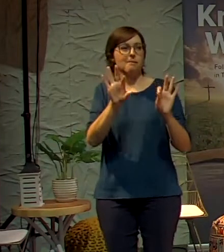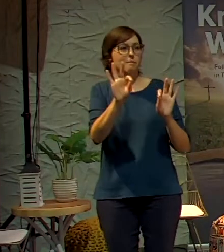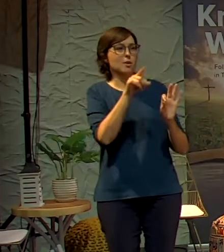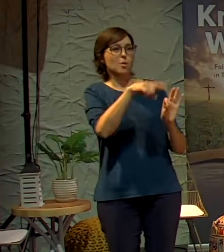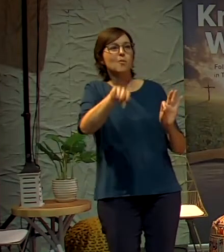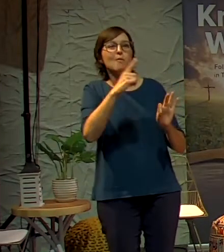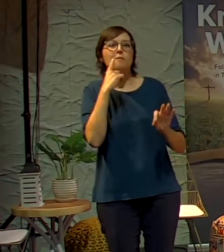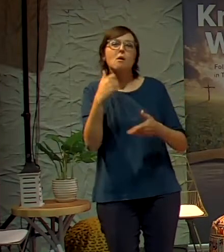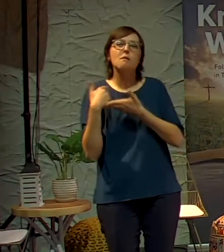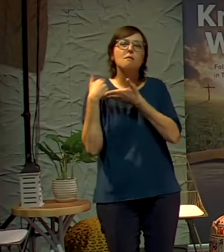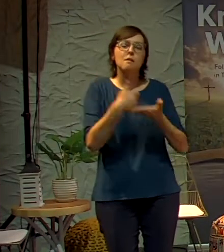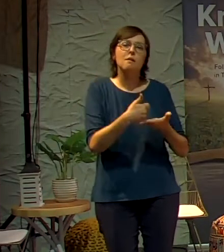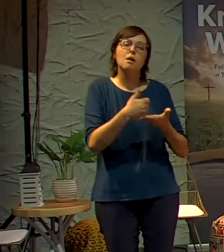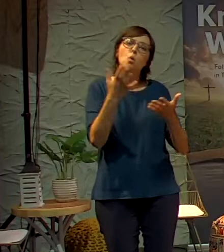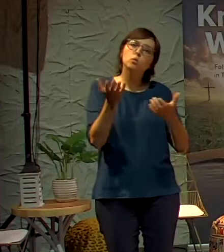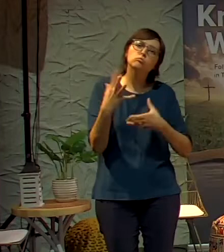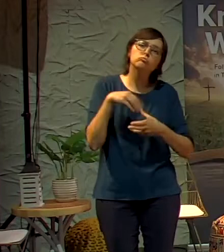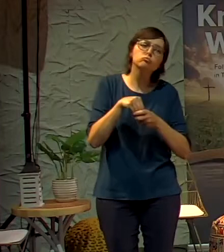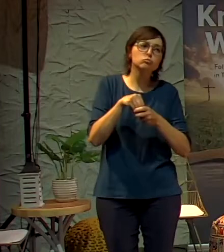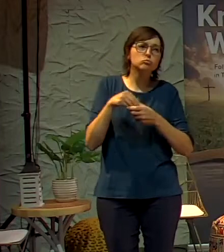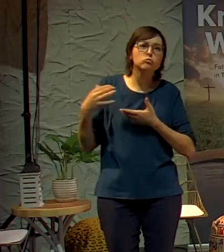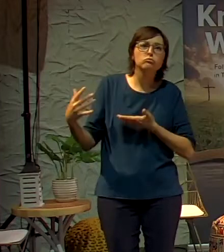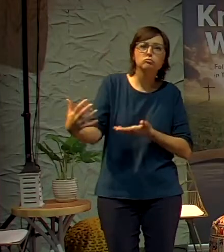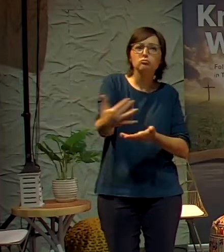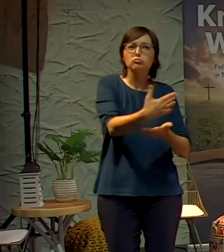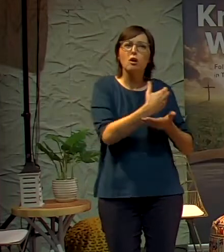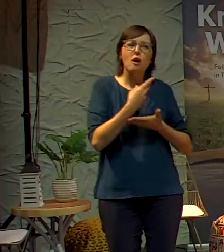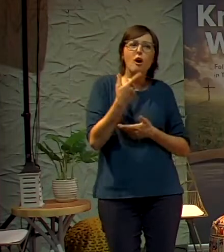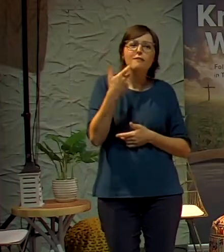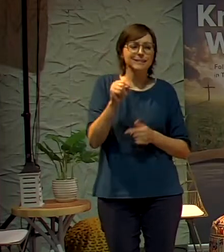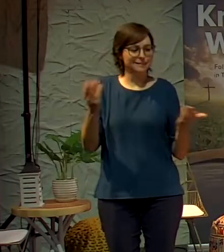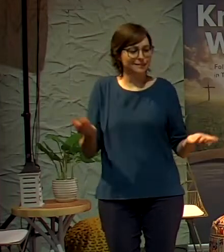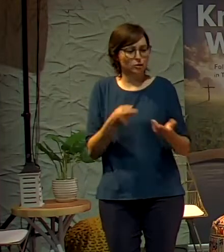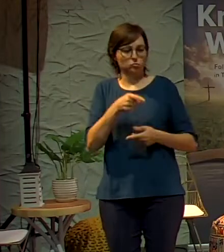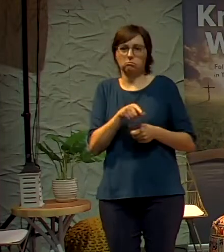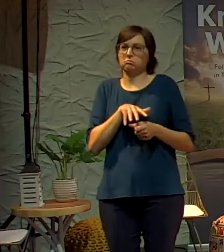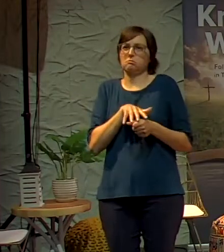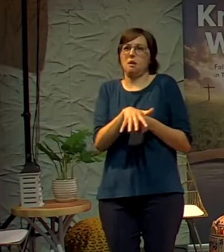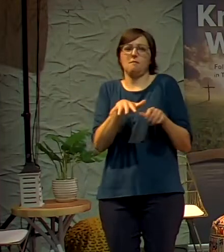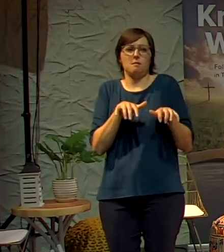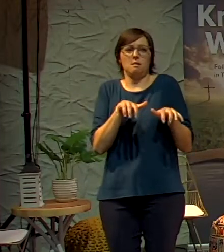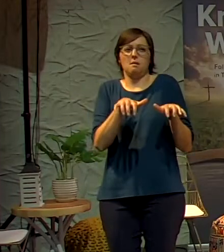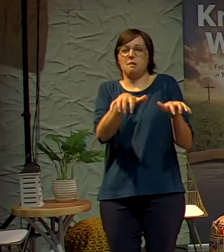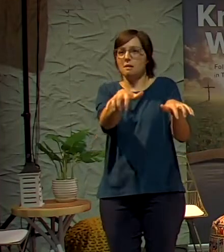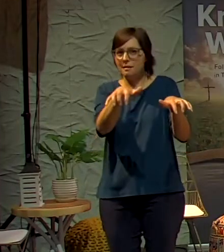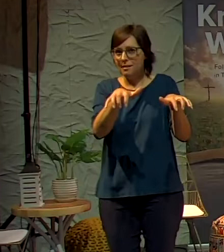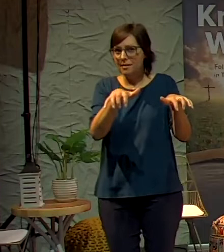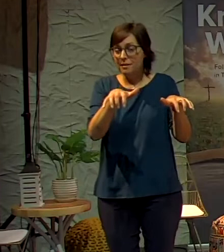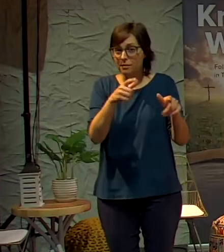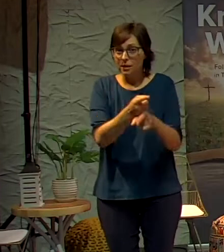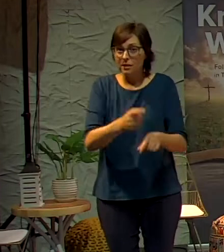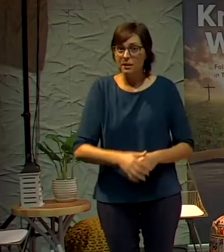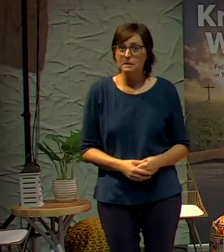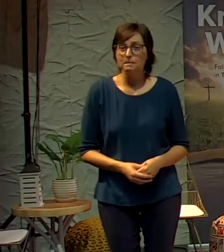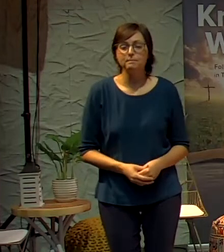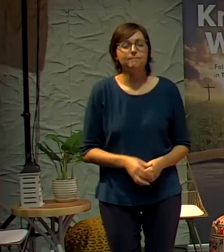He wants you to be the harvest hand. And he calls our attention to the harvest that is plentiful. Right? We had